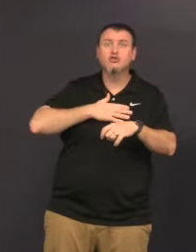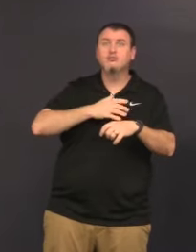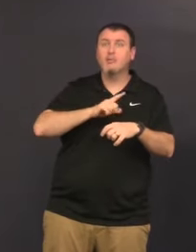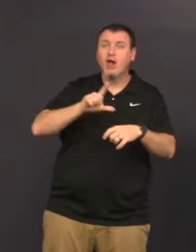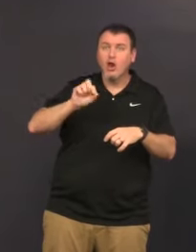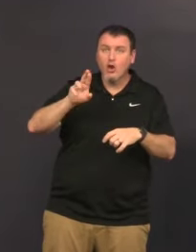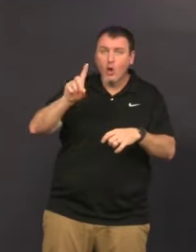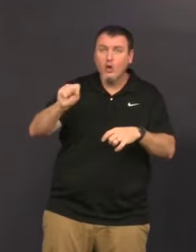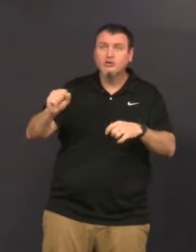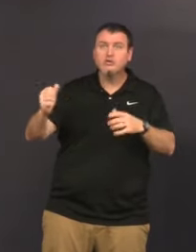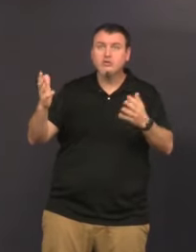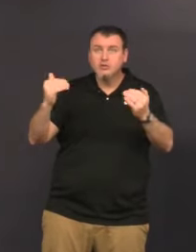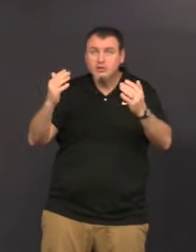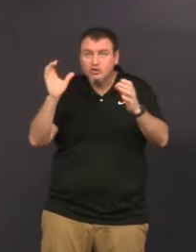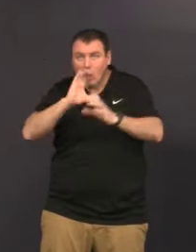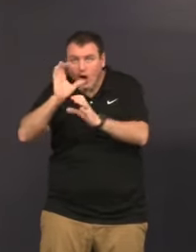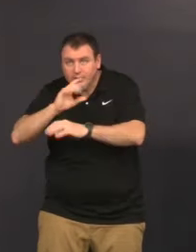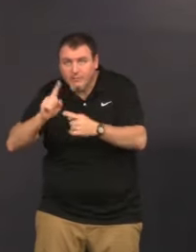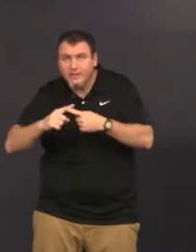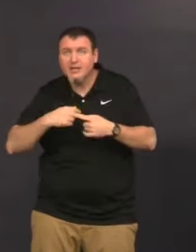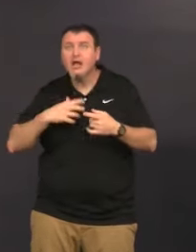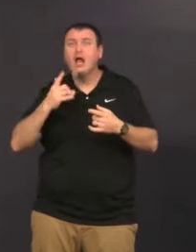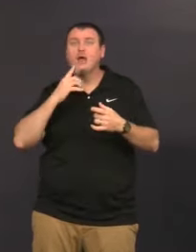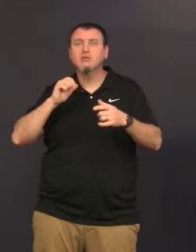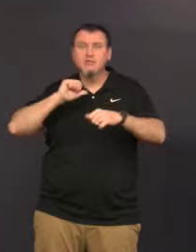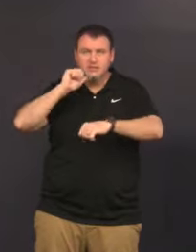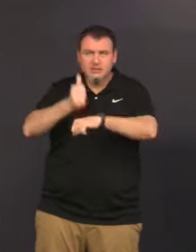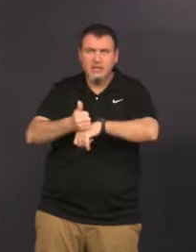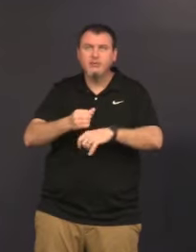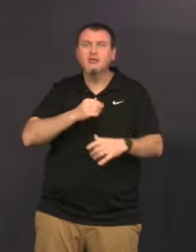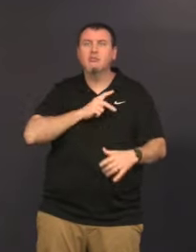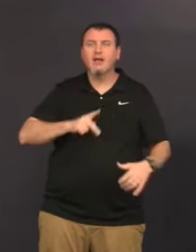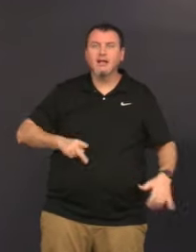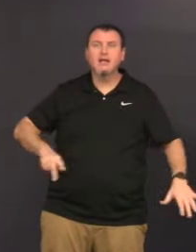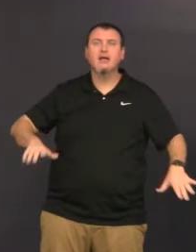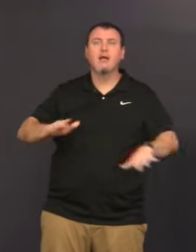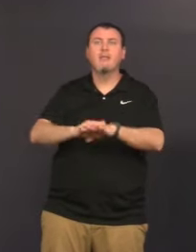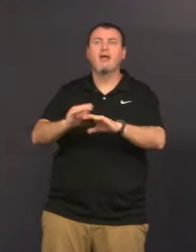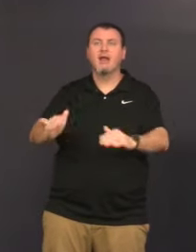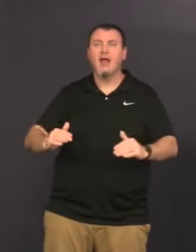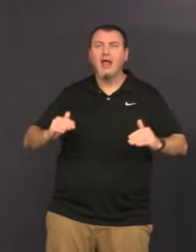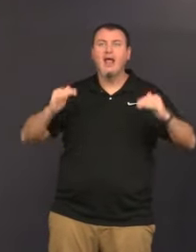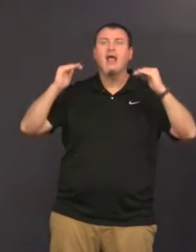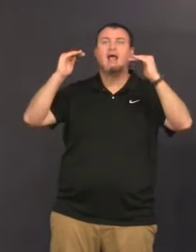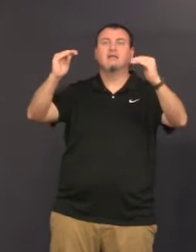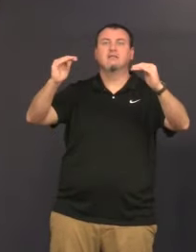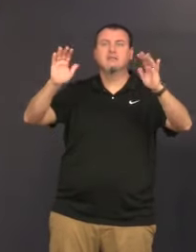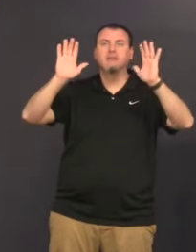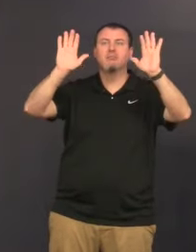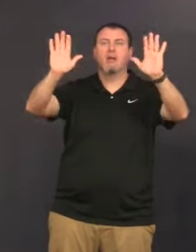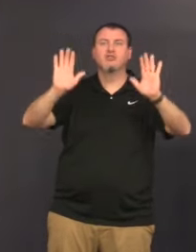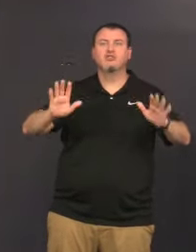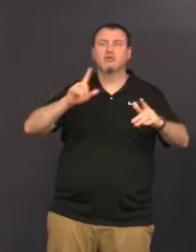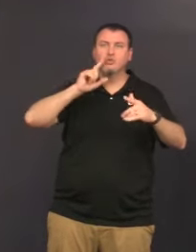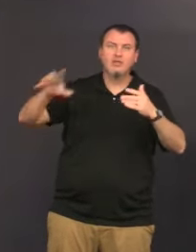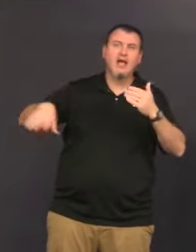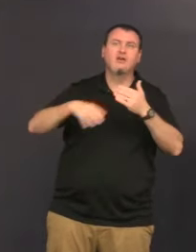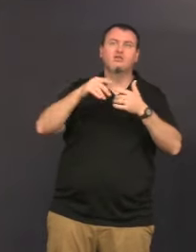my counselors and my lords sought on me, and I was established in my kingdom. And excellent majesty was added unto